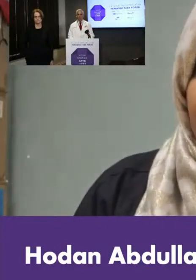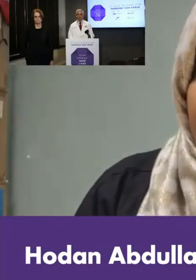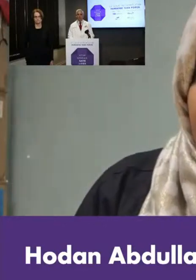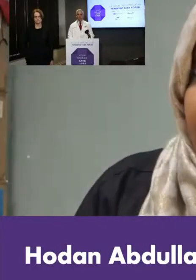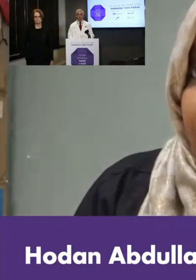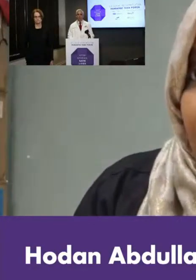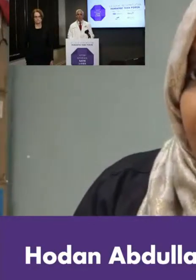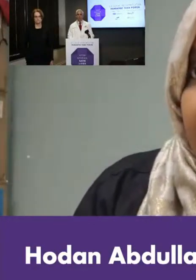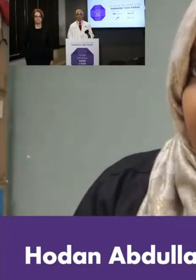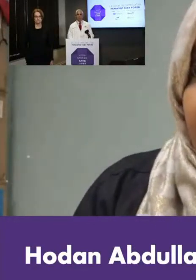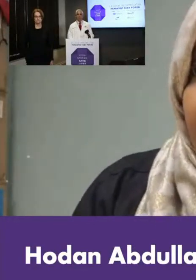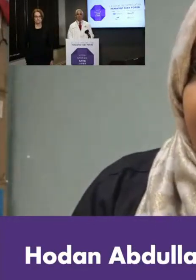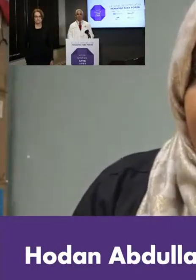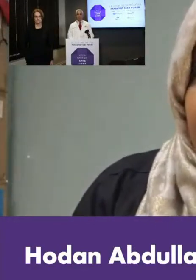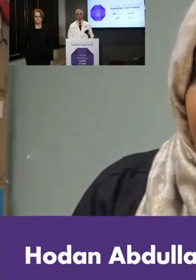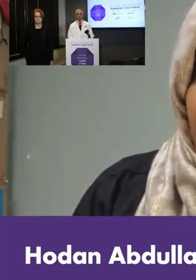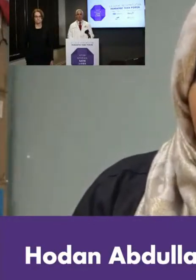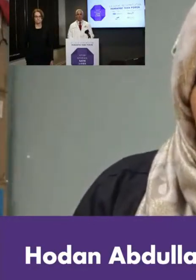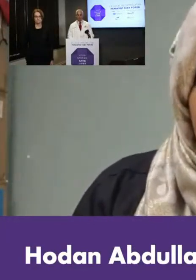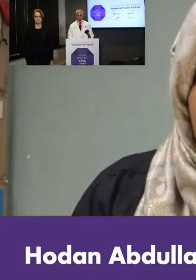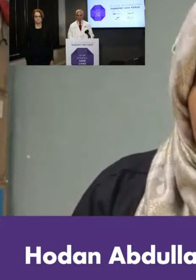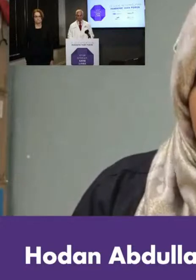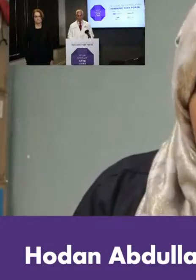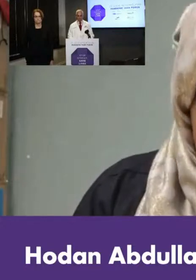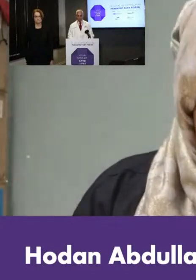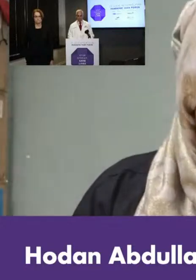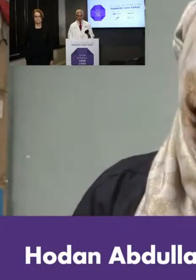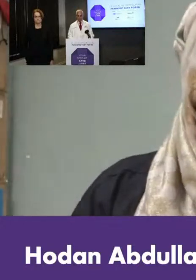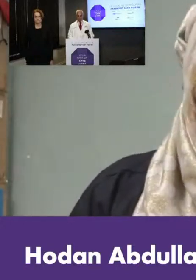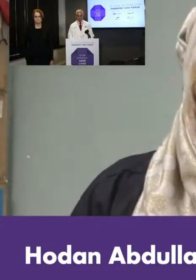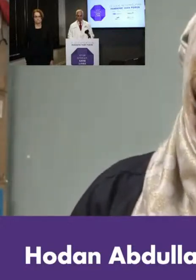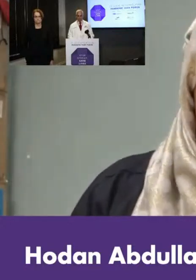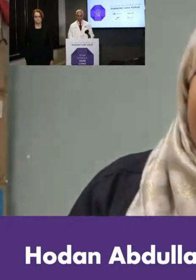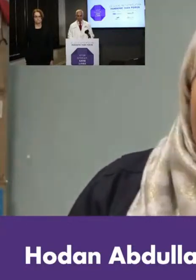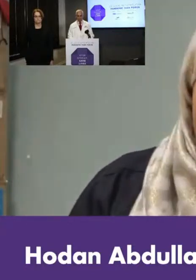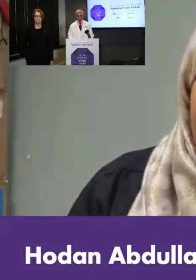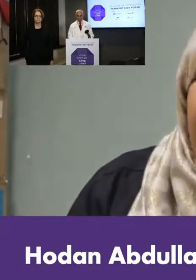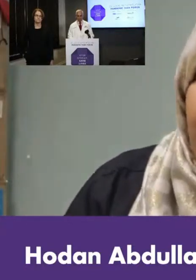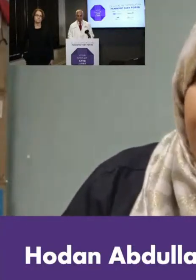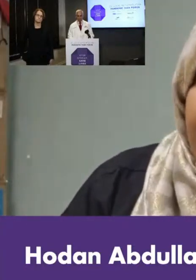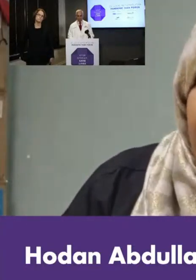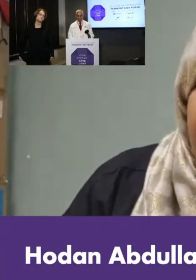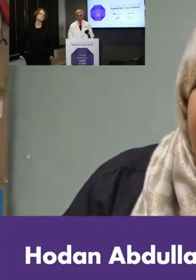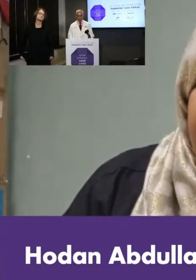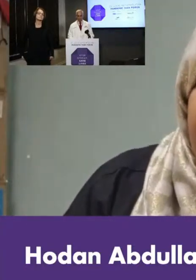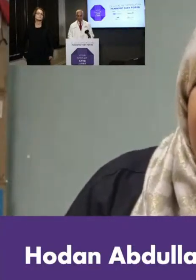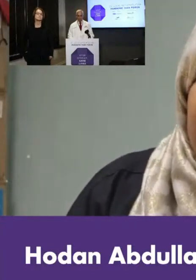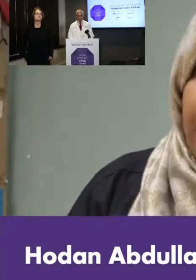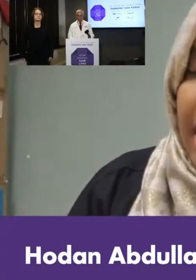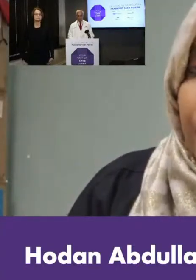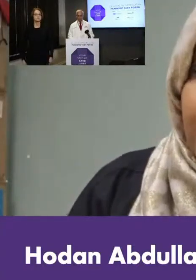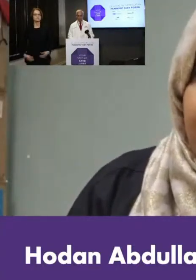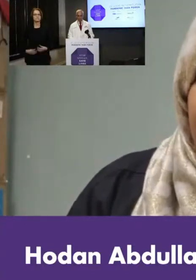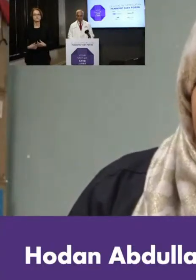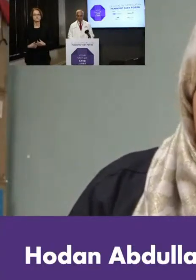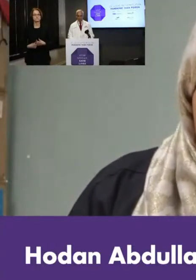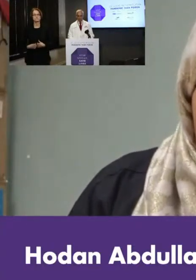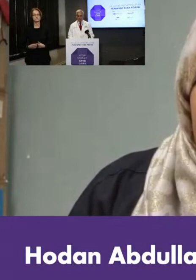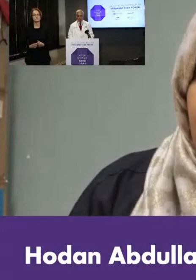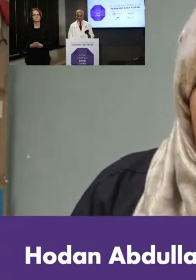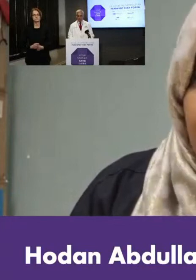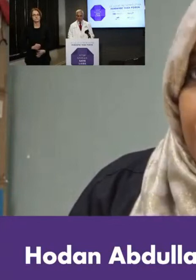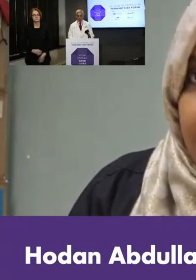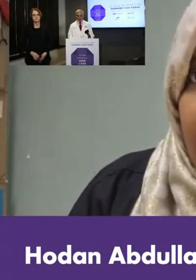have, any signs of COVID. And ideally, I would want them to be vaccinated. And if I want that for my own personal benefit, I need to be able to do that